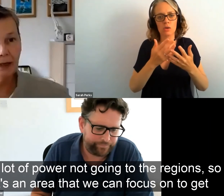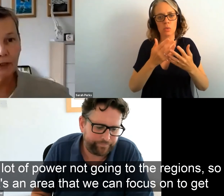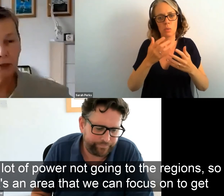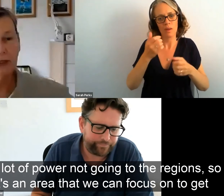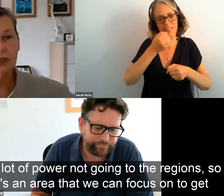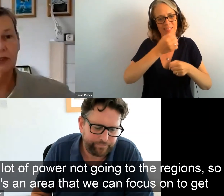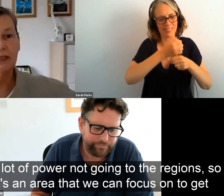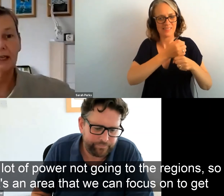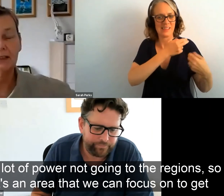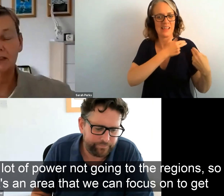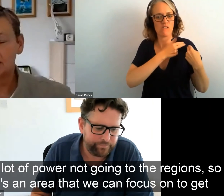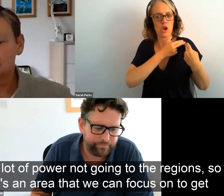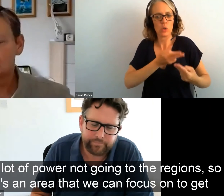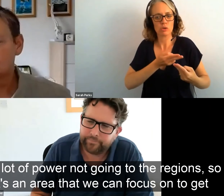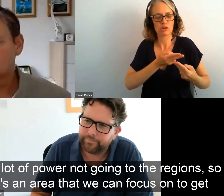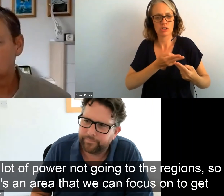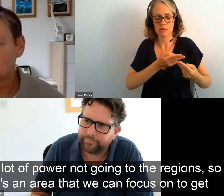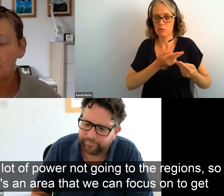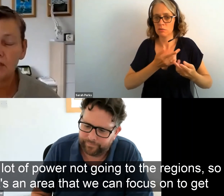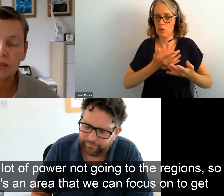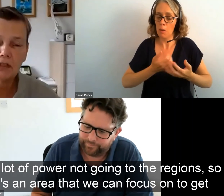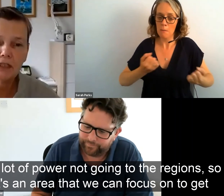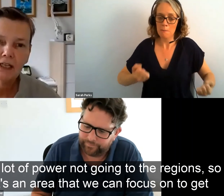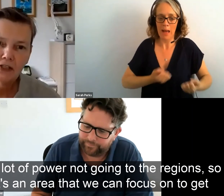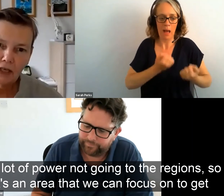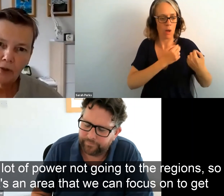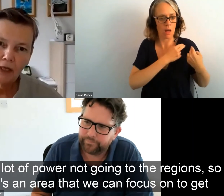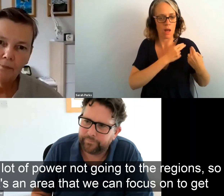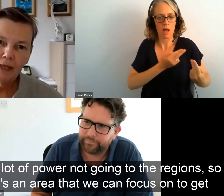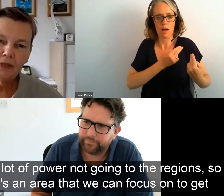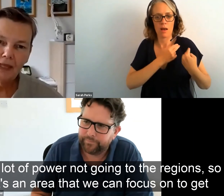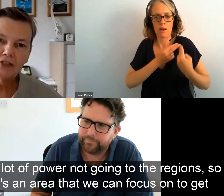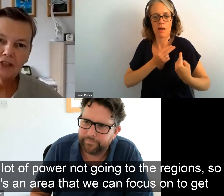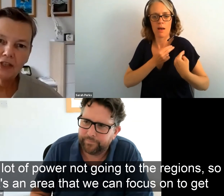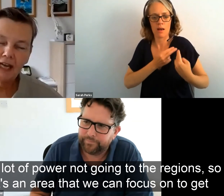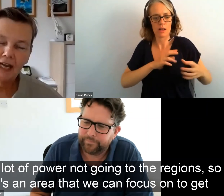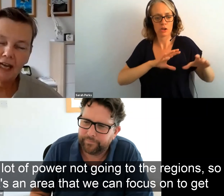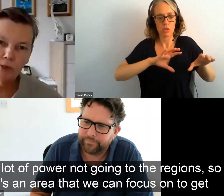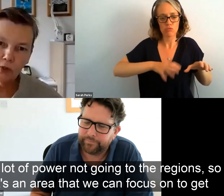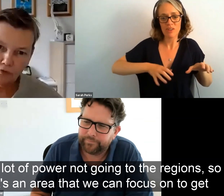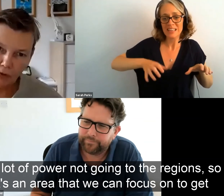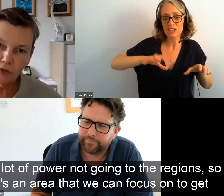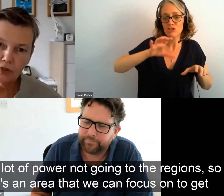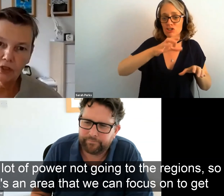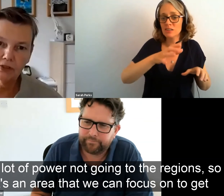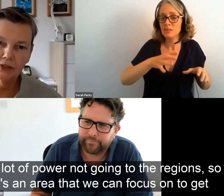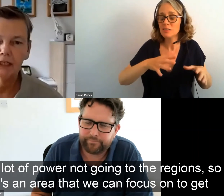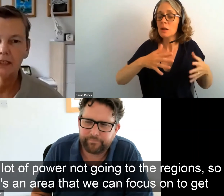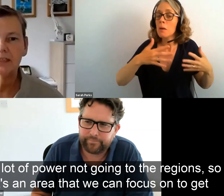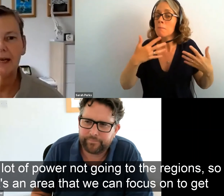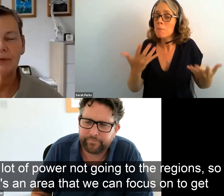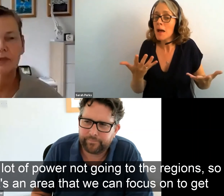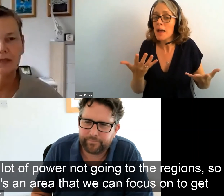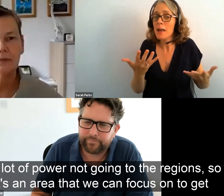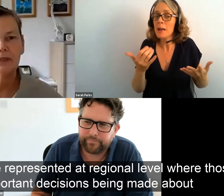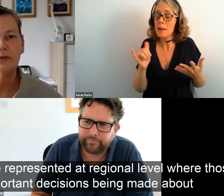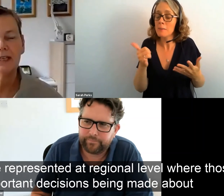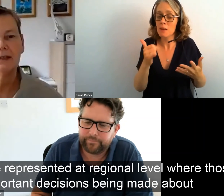of power now going to the regions. So maybe that's an area that we could focus on to